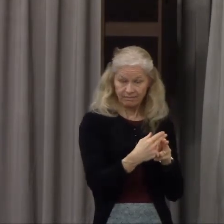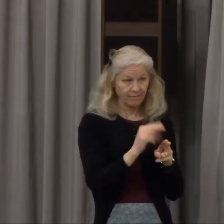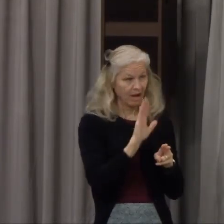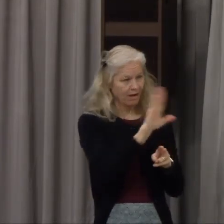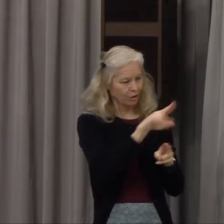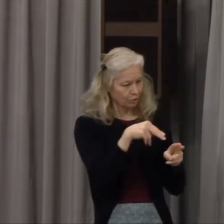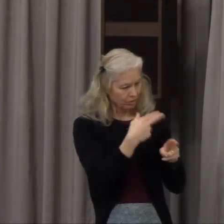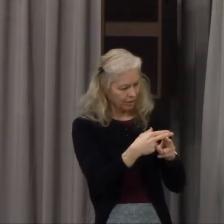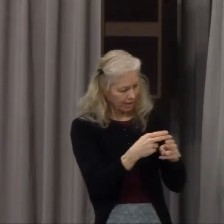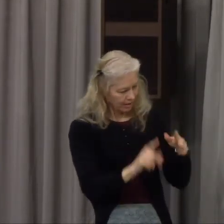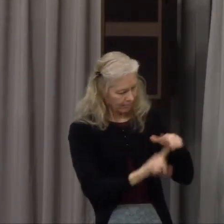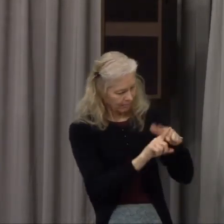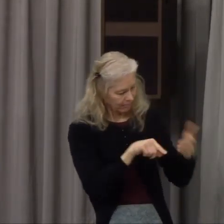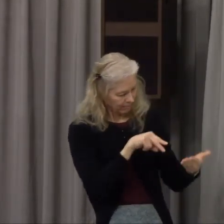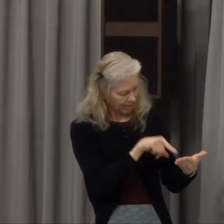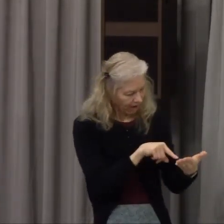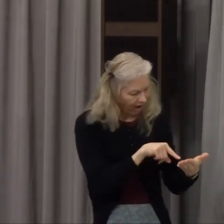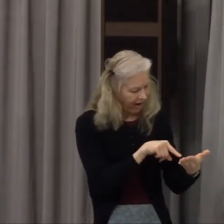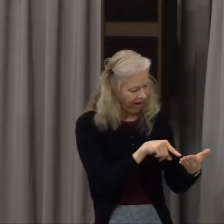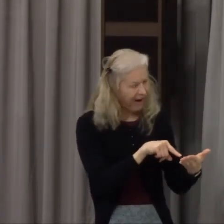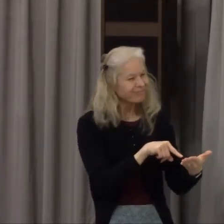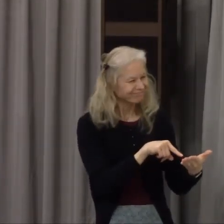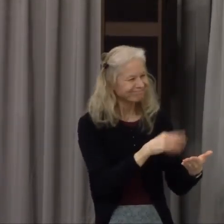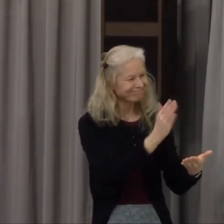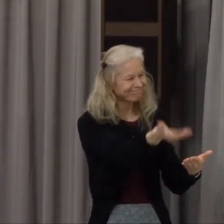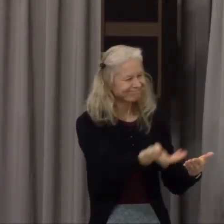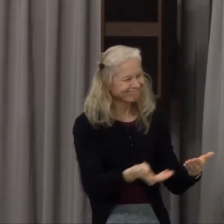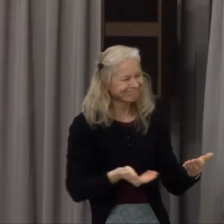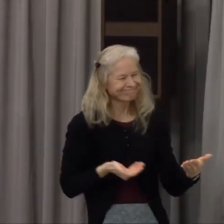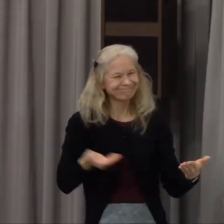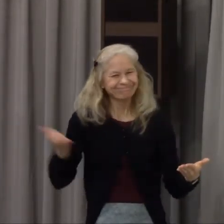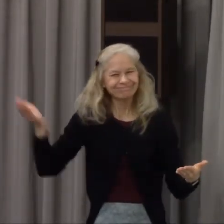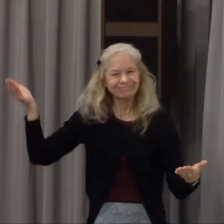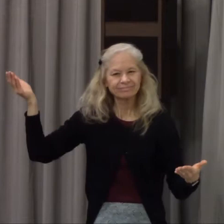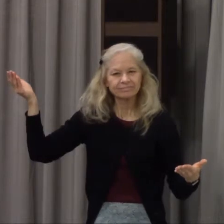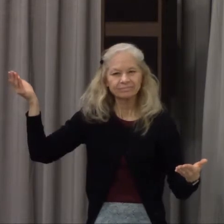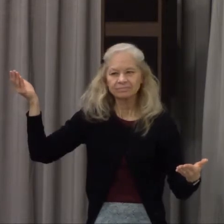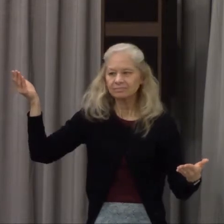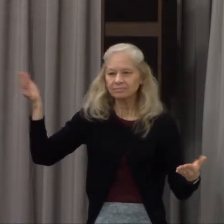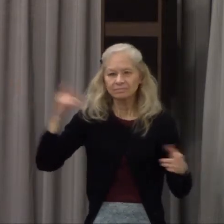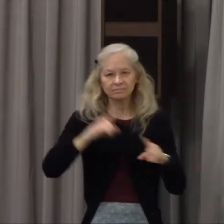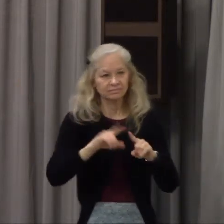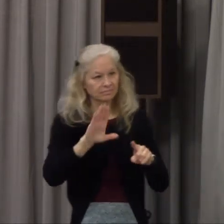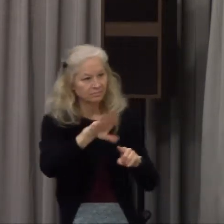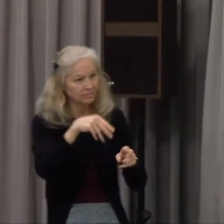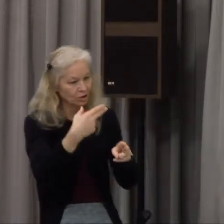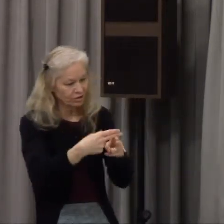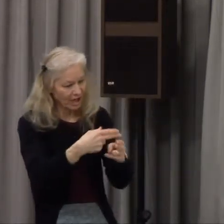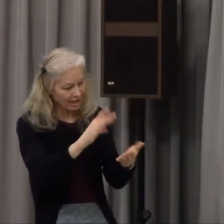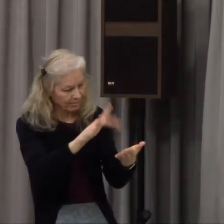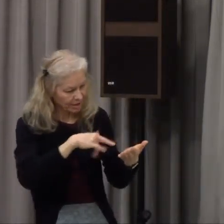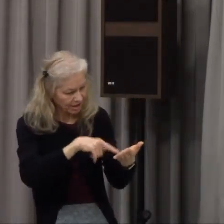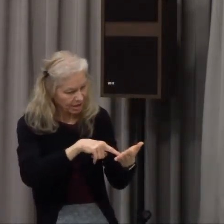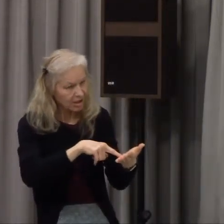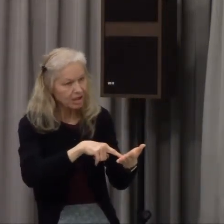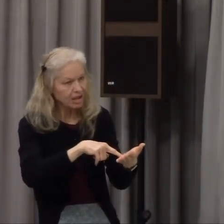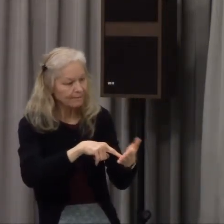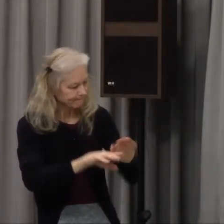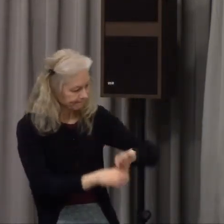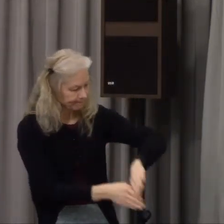words and their own thoughts. It's all going to be open before them. What can you say? You see, because God lacks no